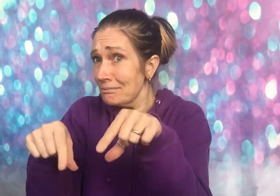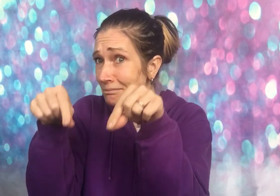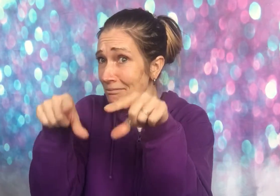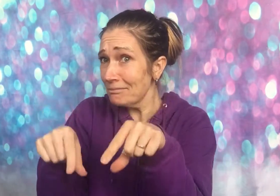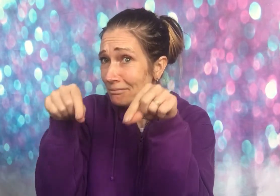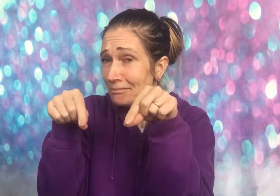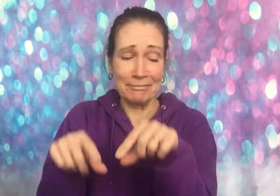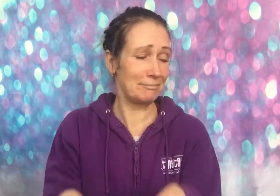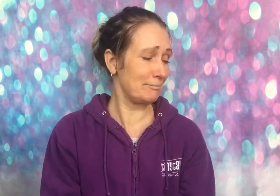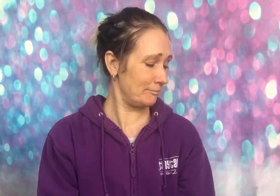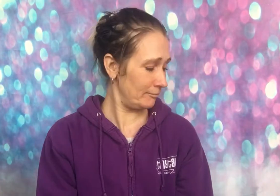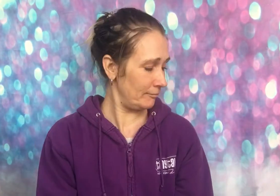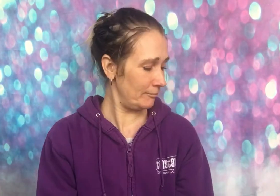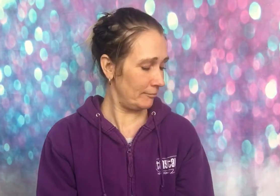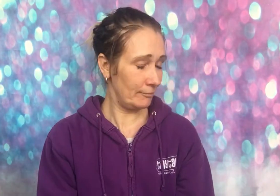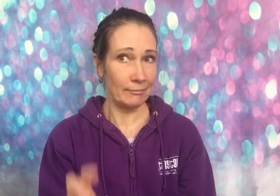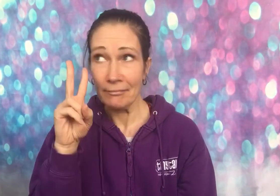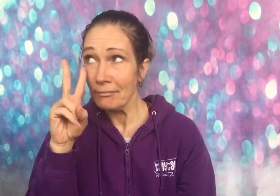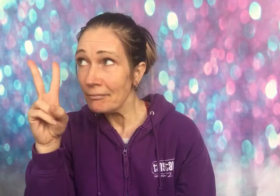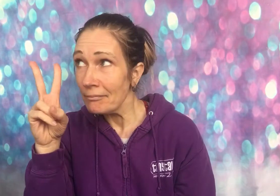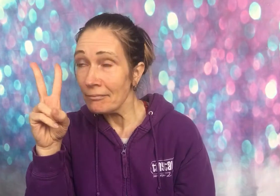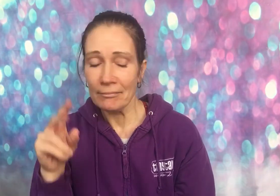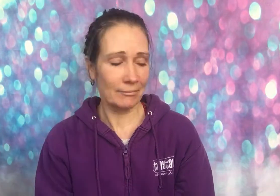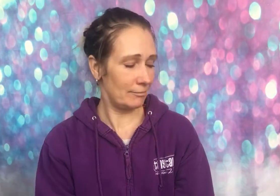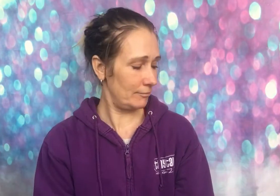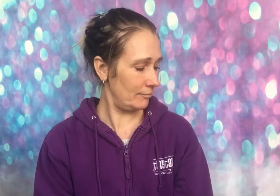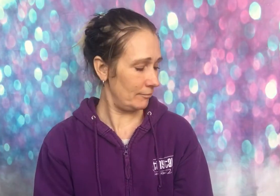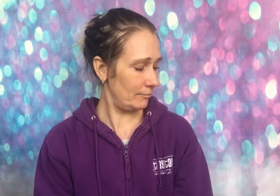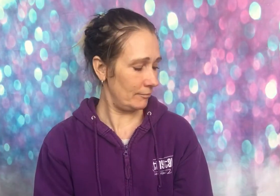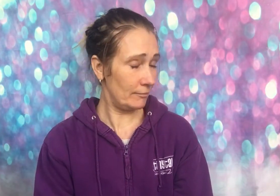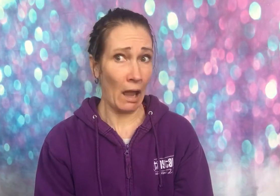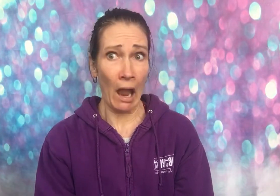socks. He looks in the chest and finds his vest.